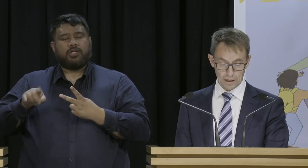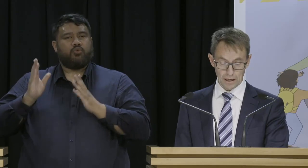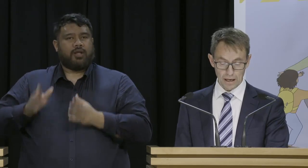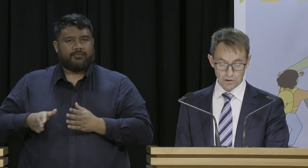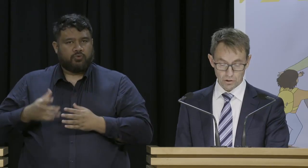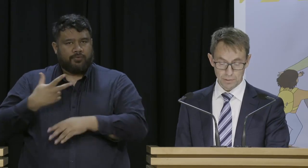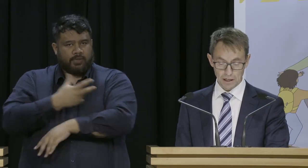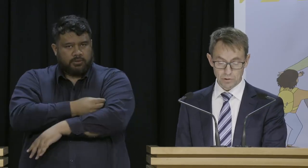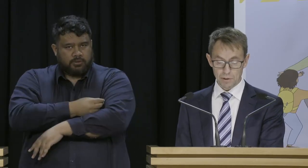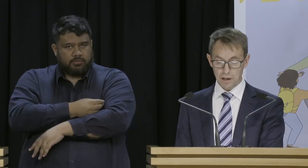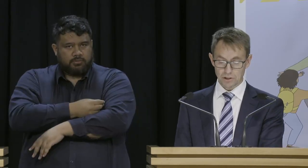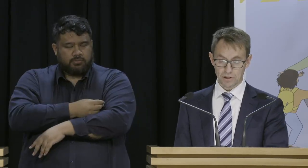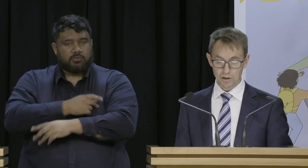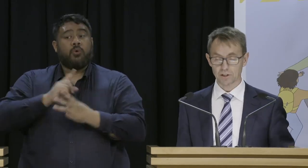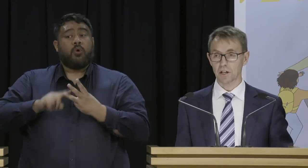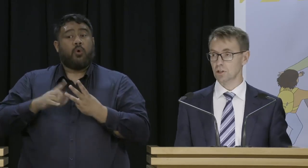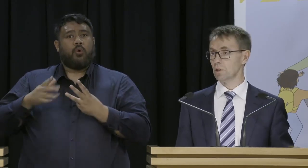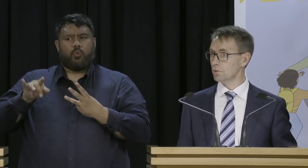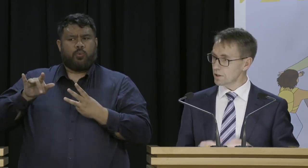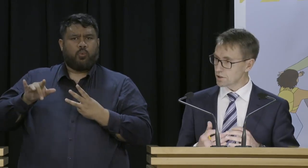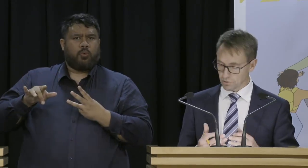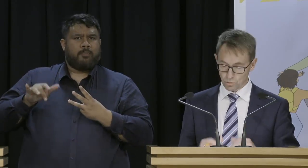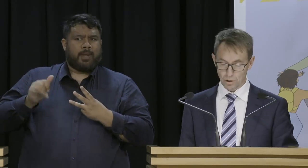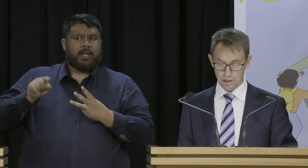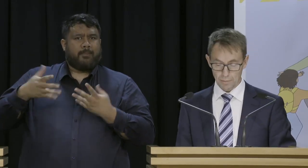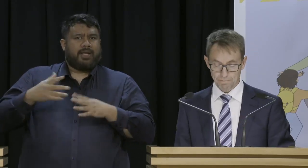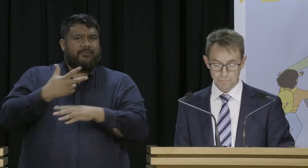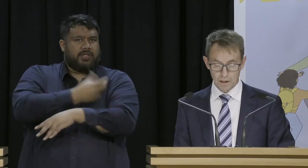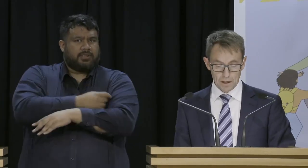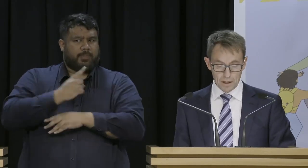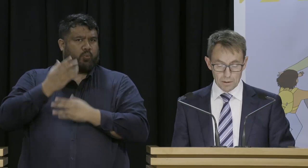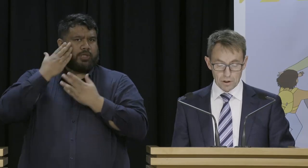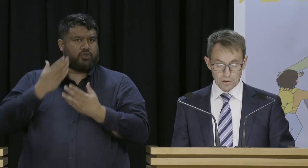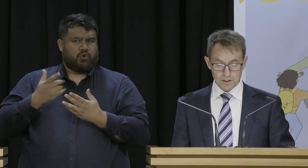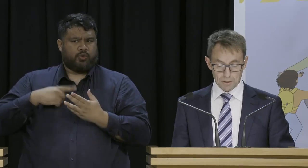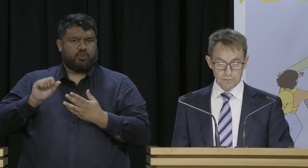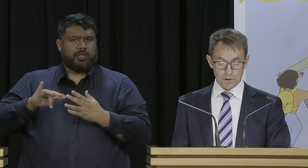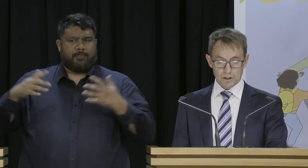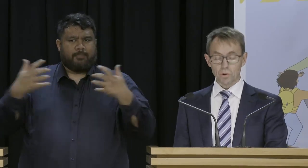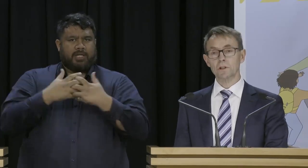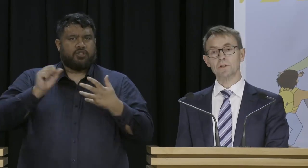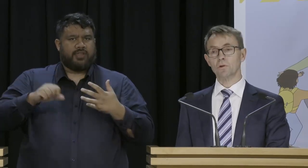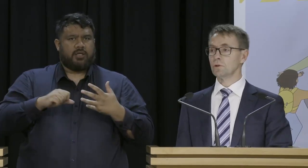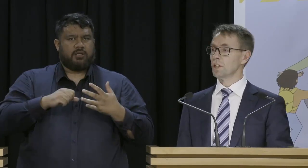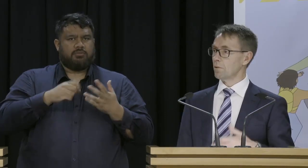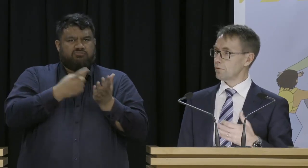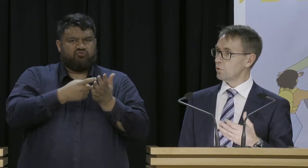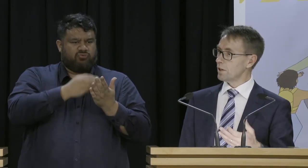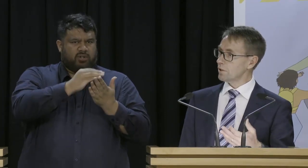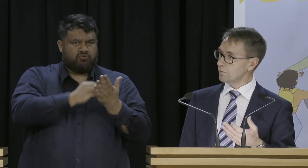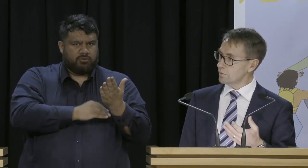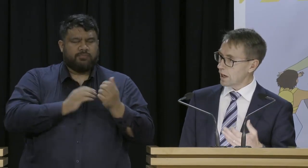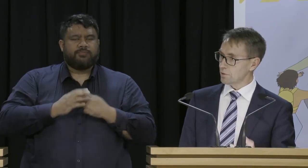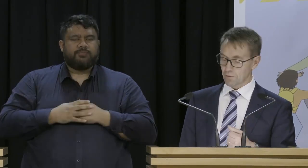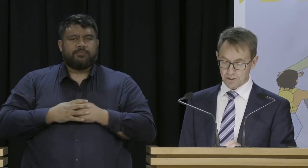or had not been able to be matched to their vaccination record. That's a small number. But only some of these workers, of course, currently fall